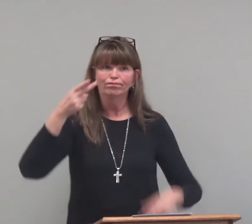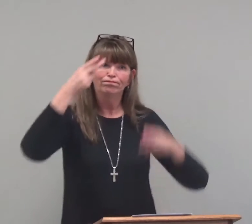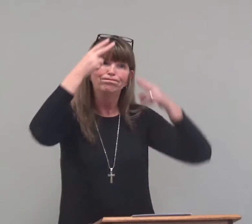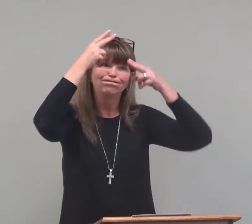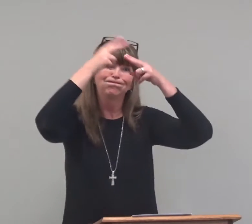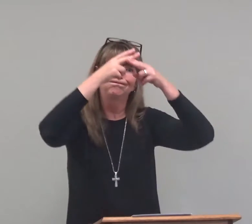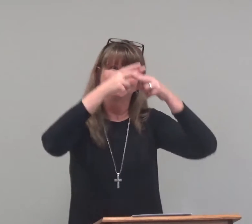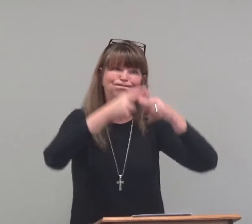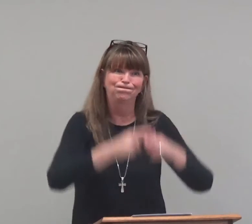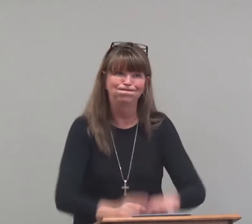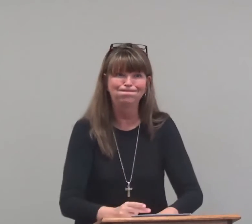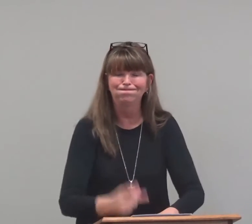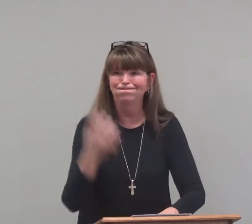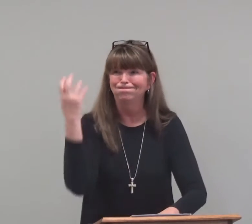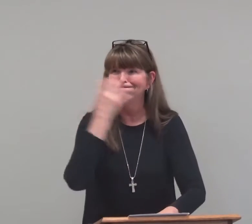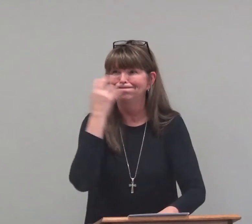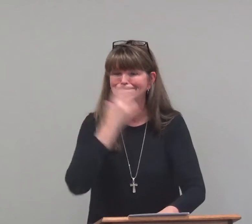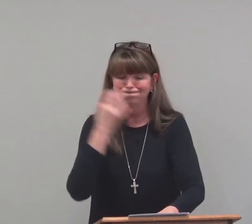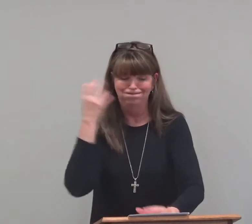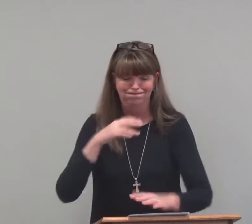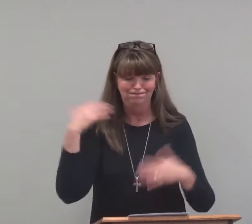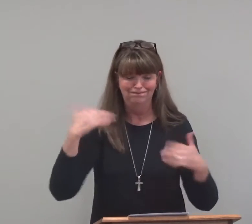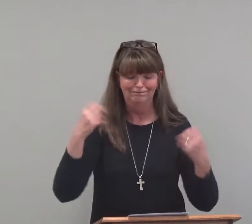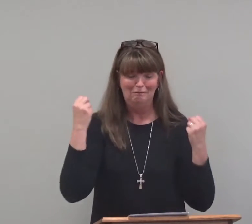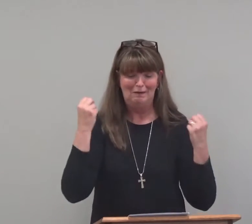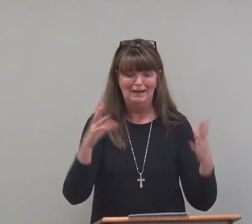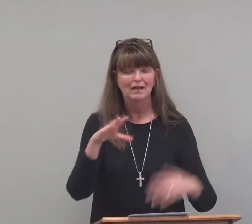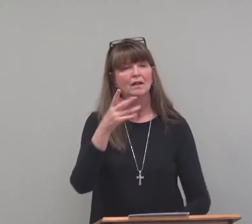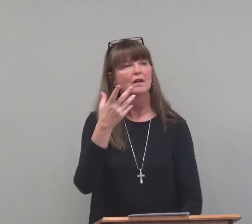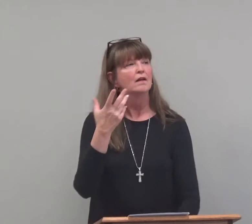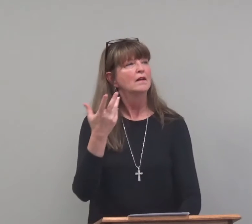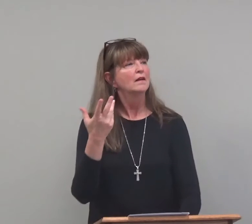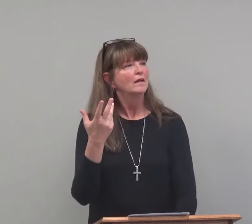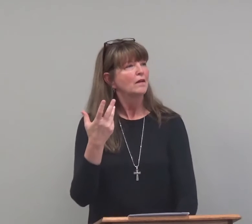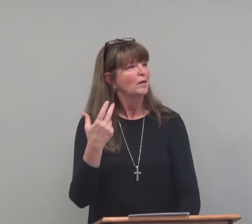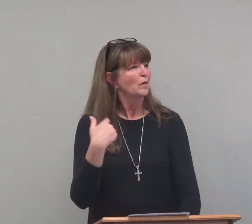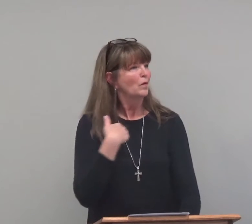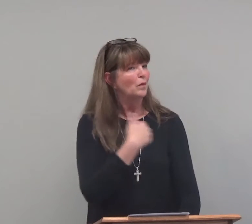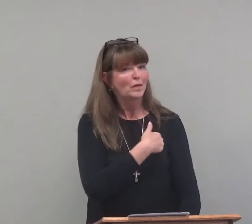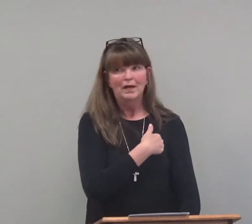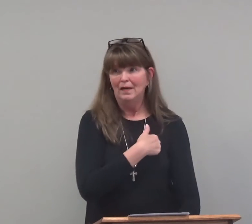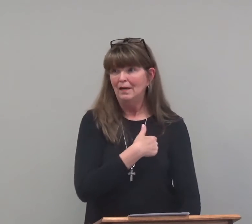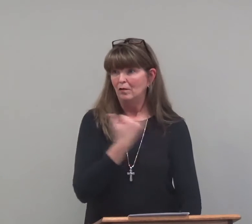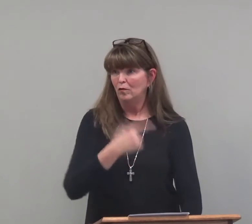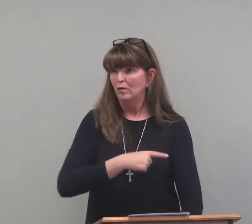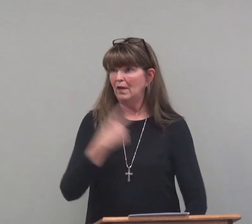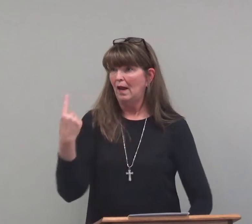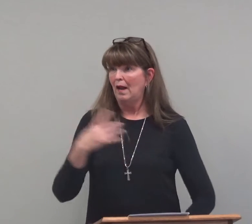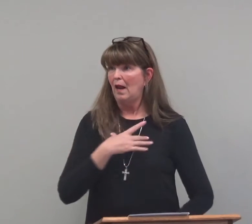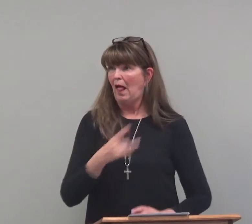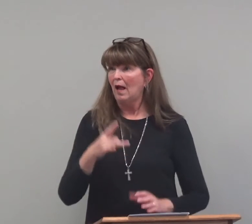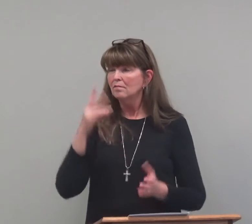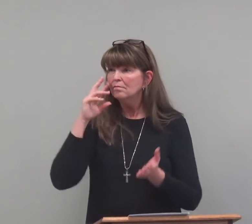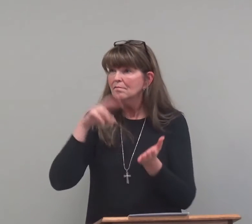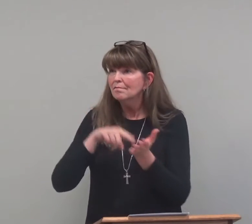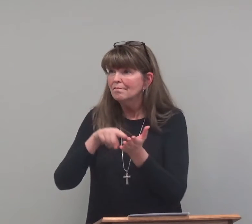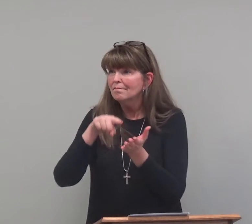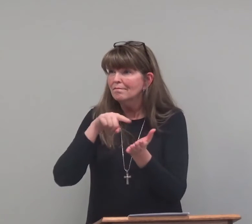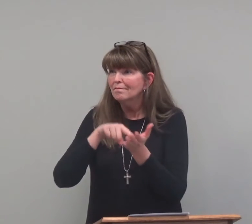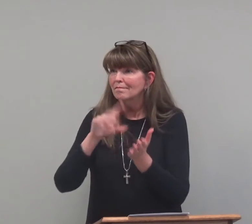14 generations, and there were so many names listed in that genealogy. You know, today